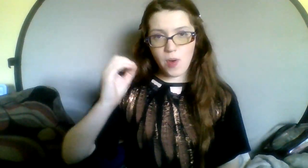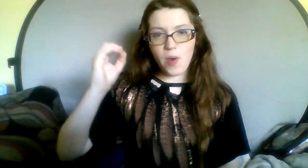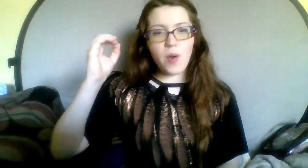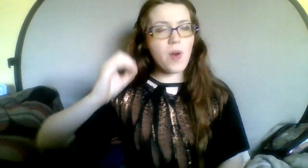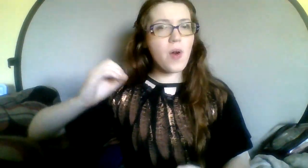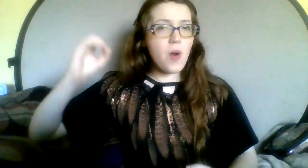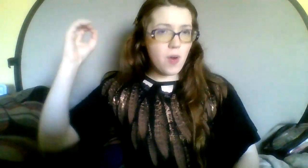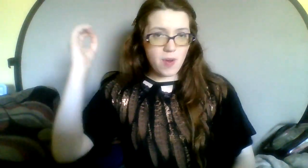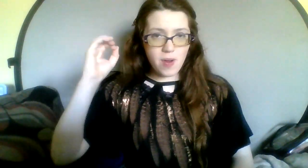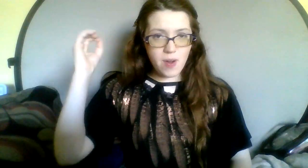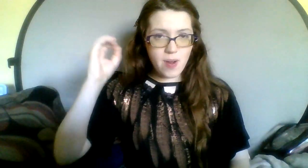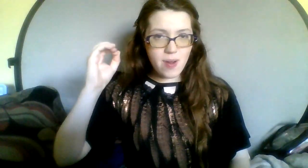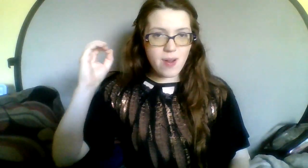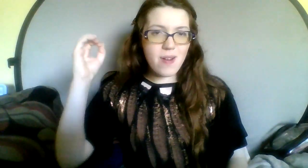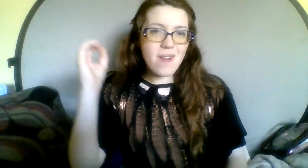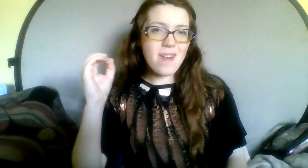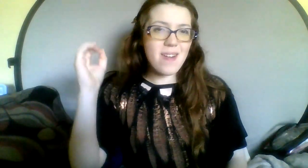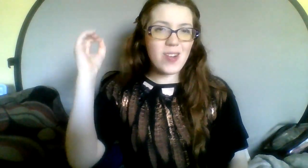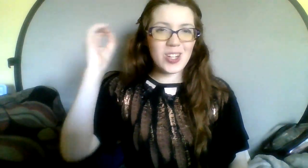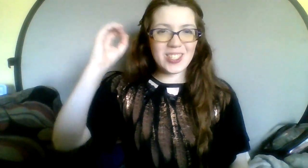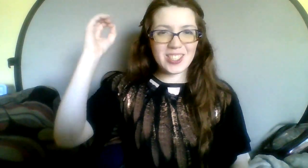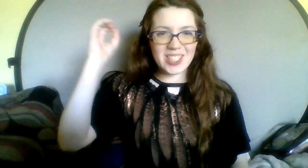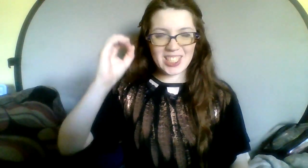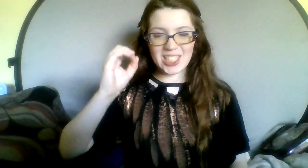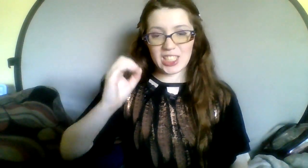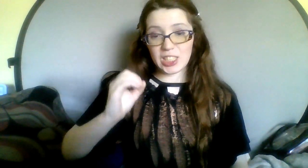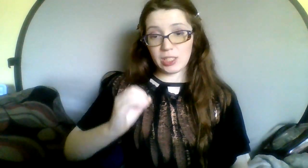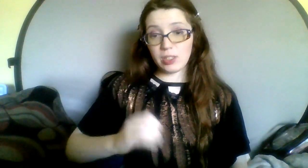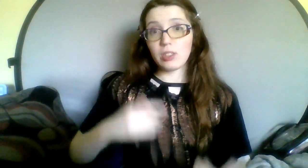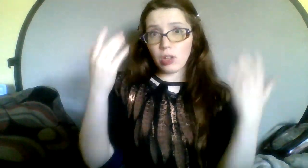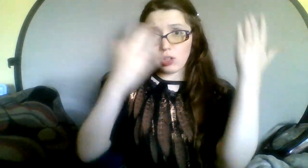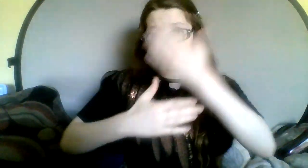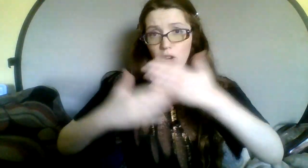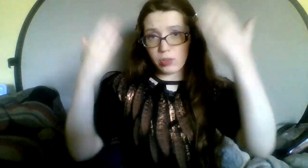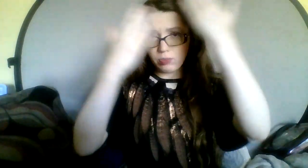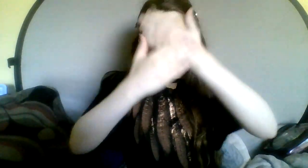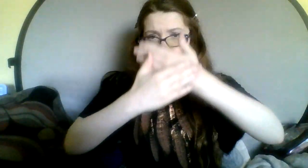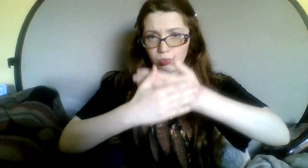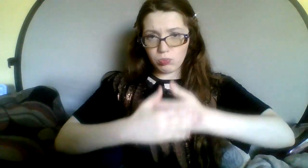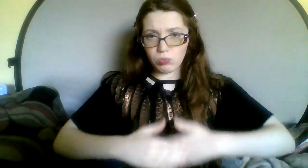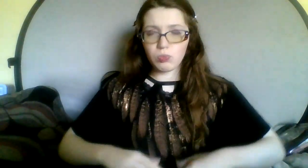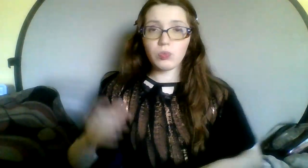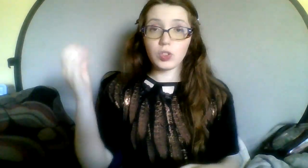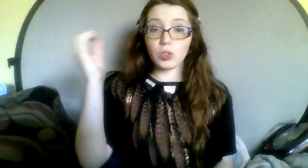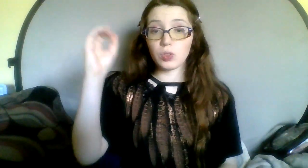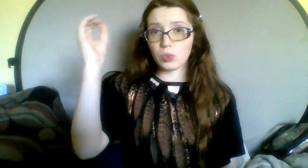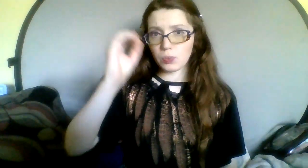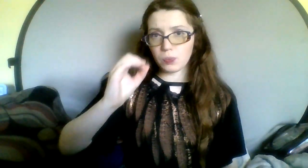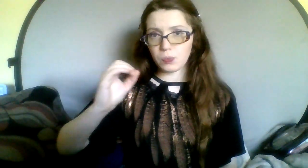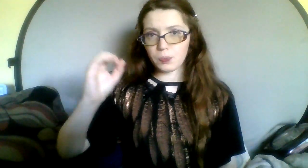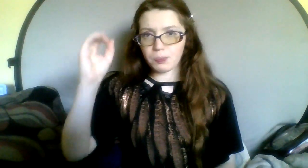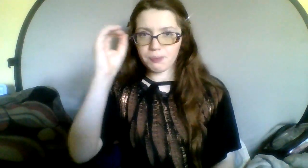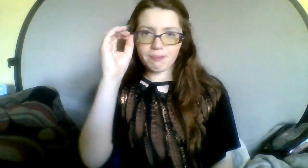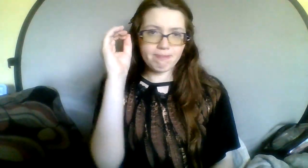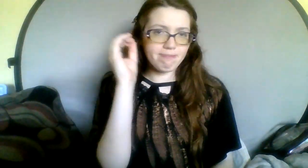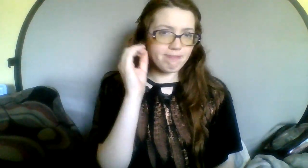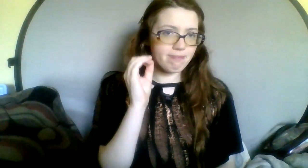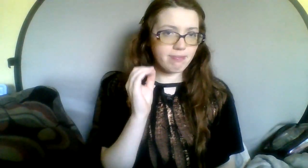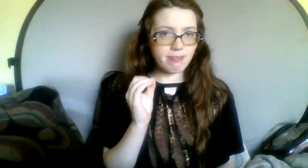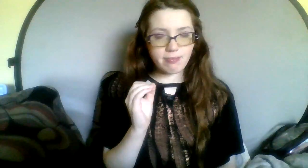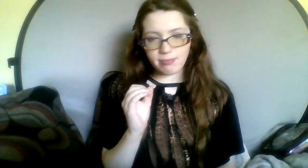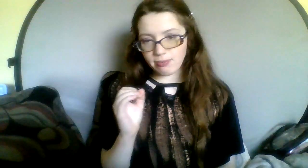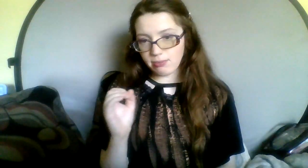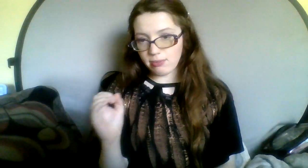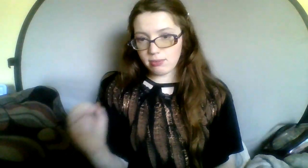oh